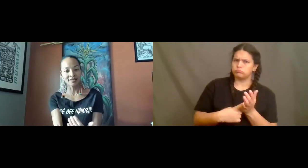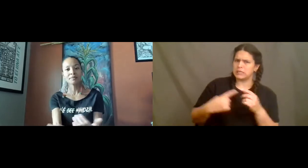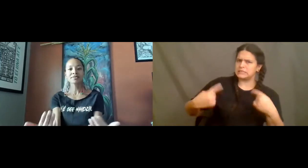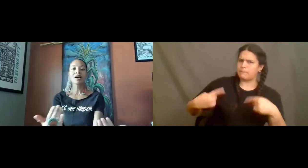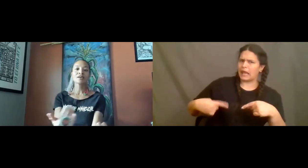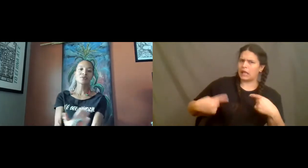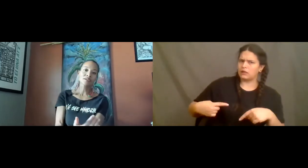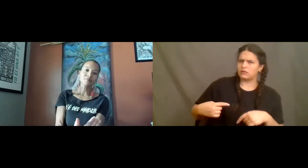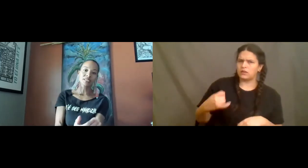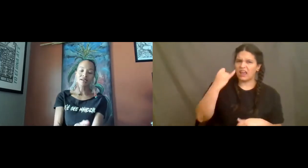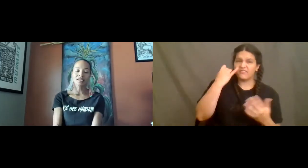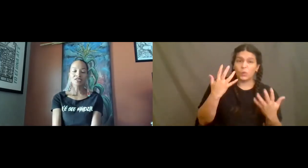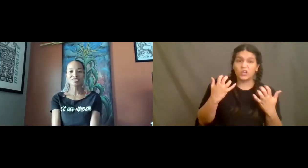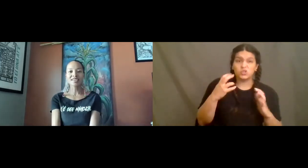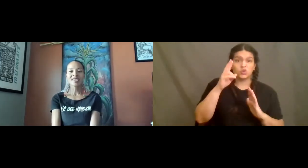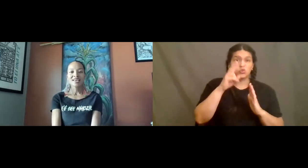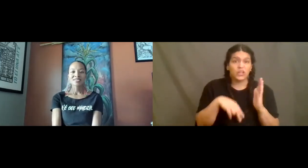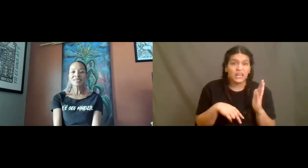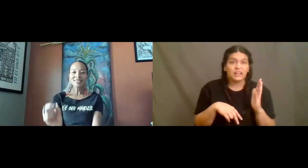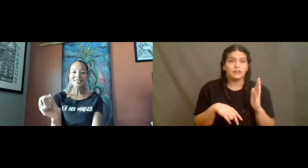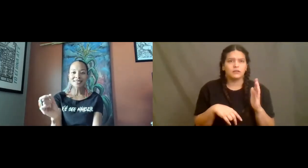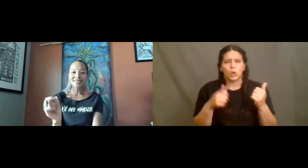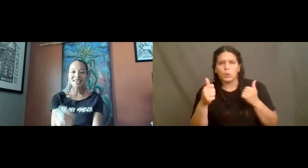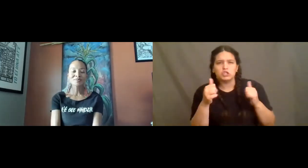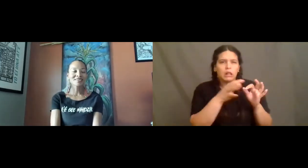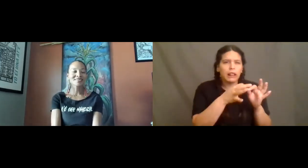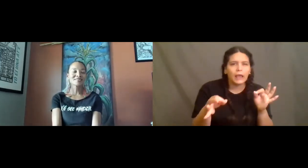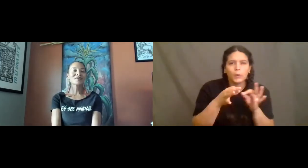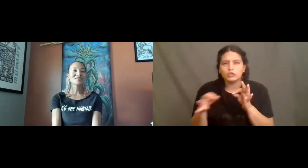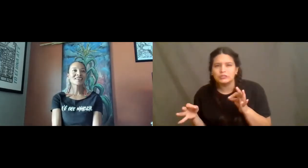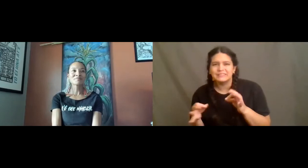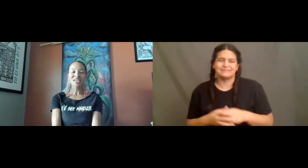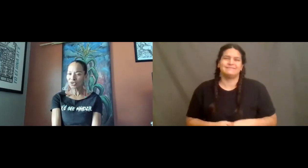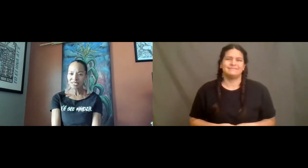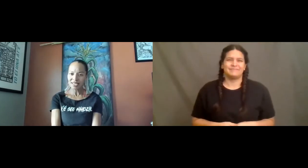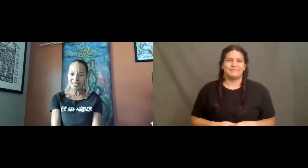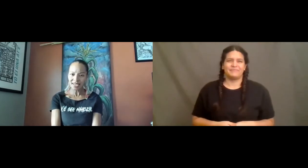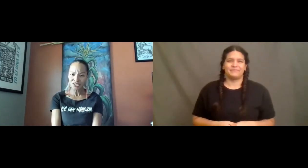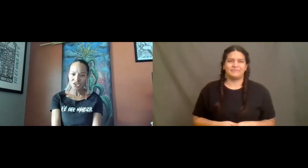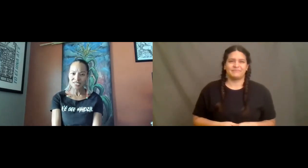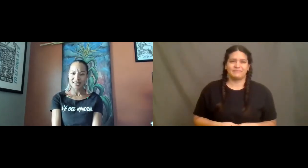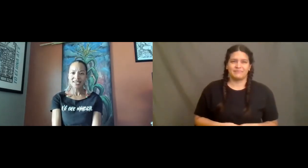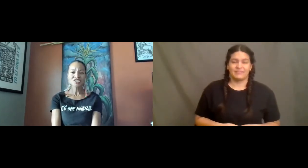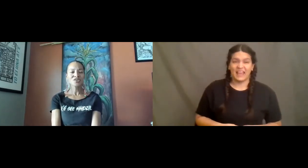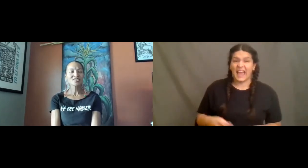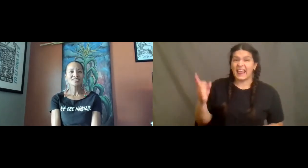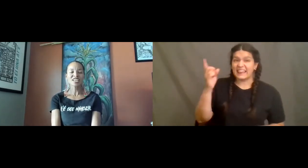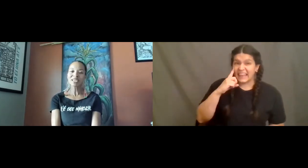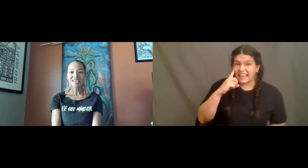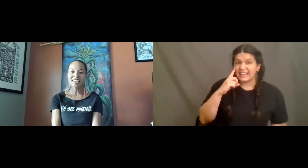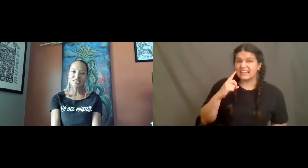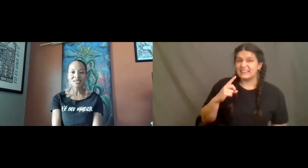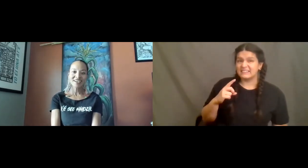in Dinebizod or in Biligonic Etchin. And then, so I think he just does that because he knows that I'm like, Dota, the neck etchigo. And he's